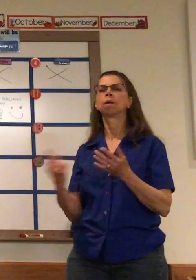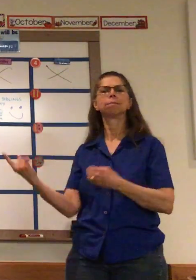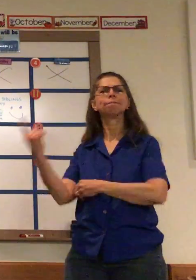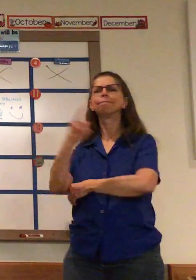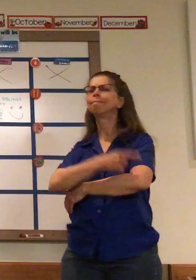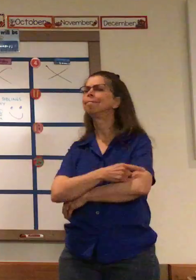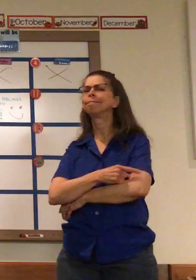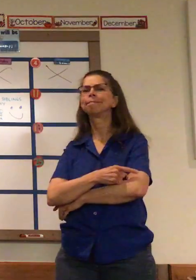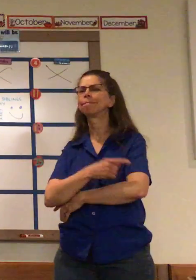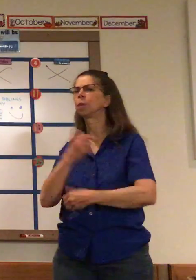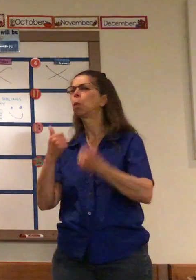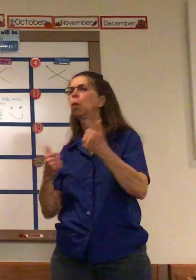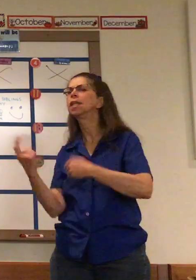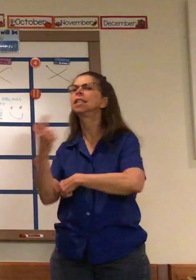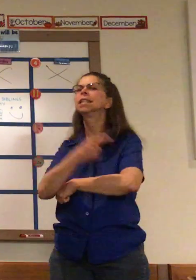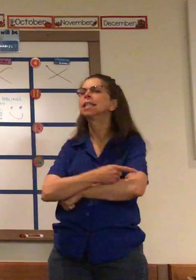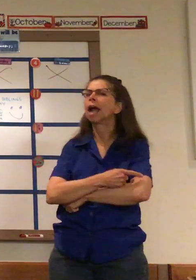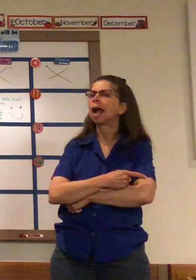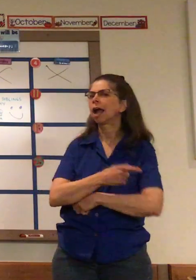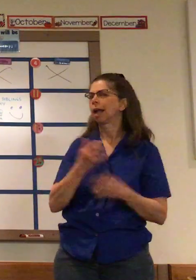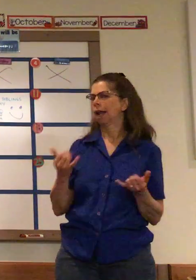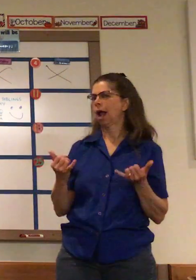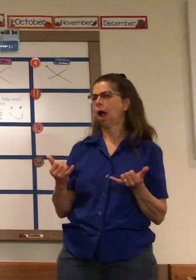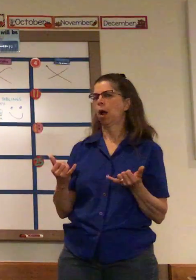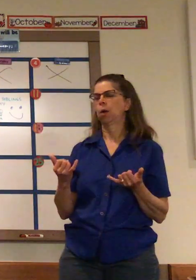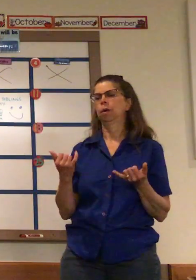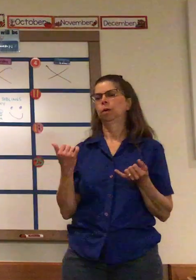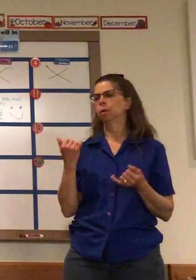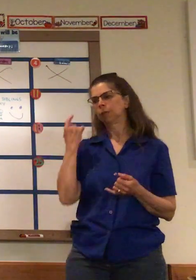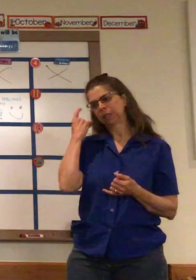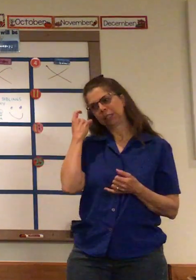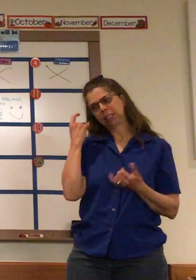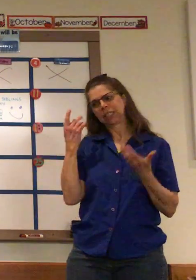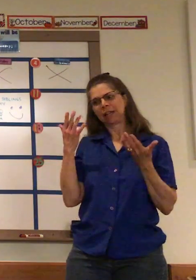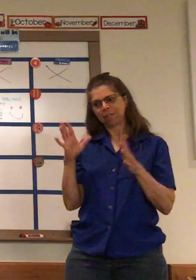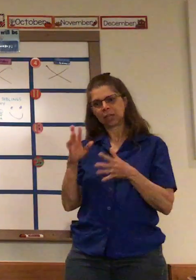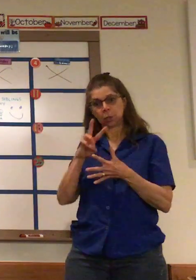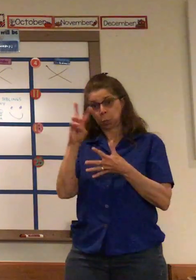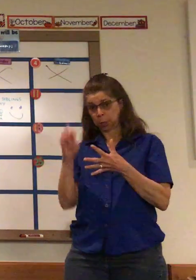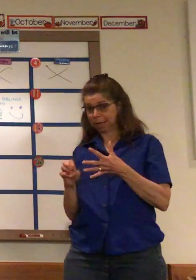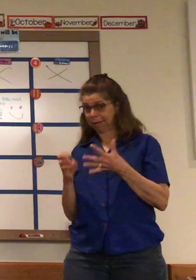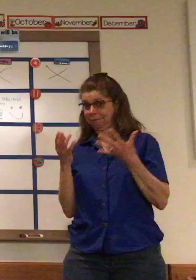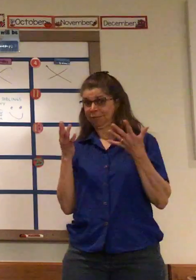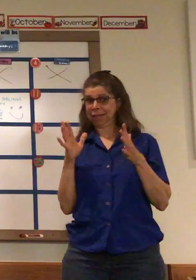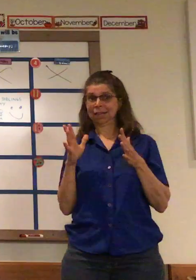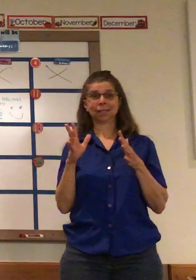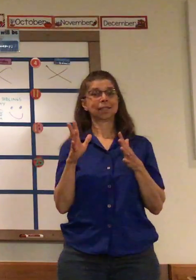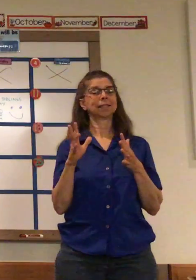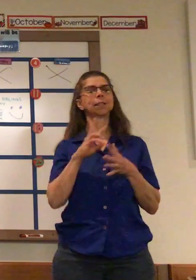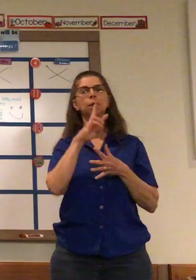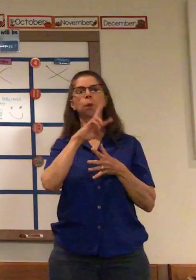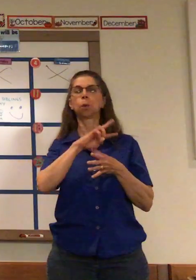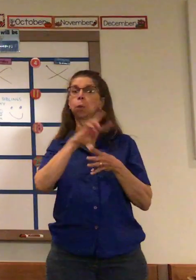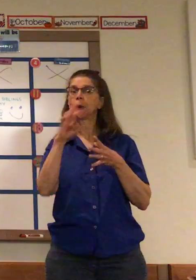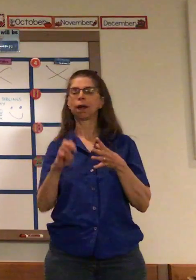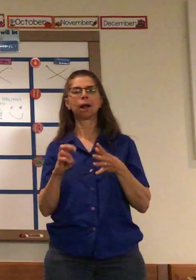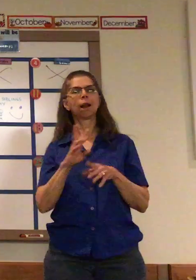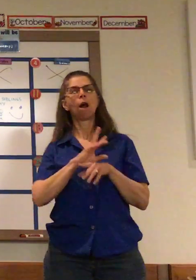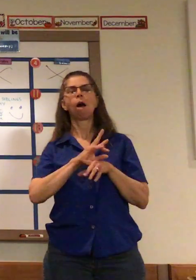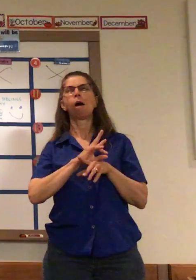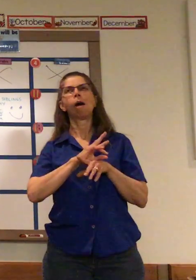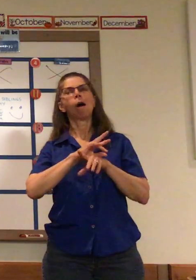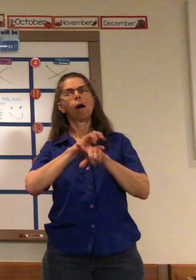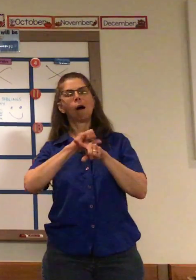day of the week it is. So we just finished up our weekend. It was an awesome weekend. Hopefully you